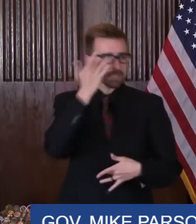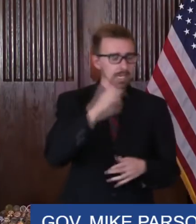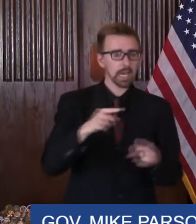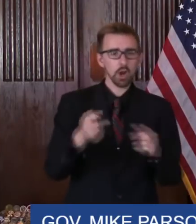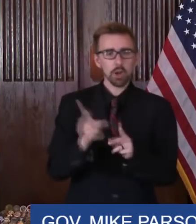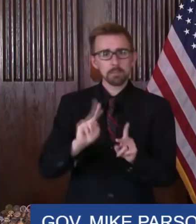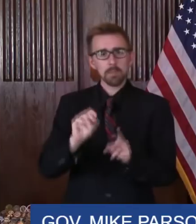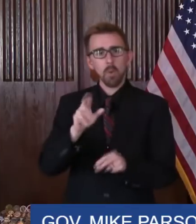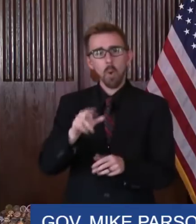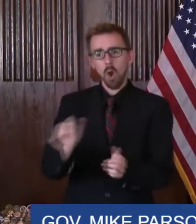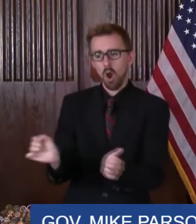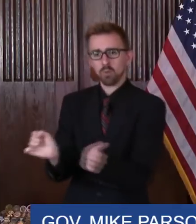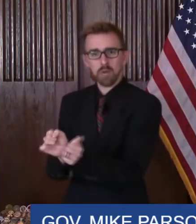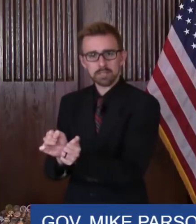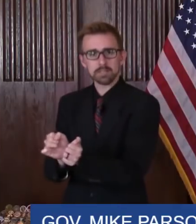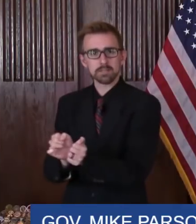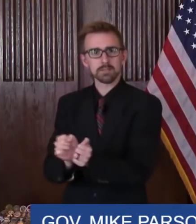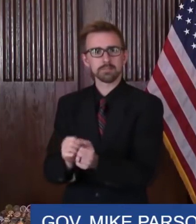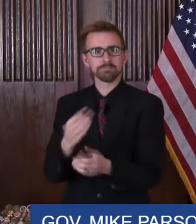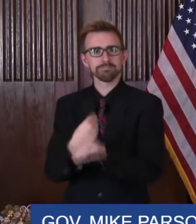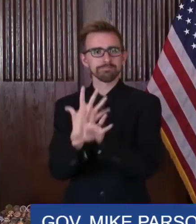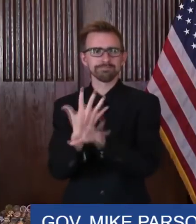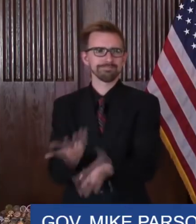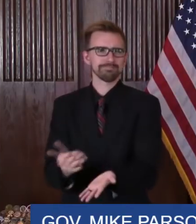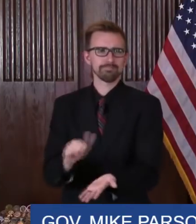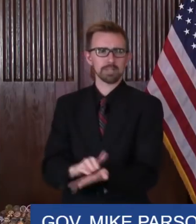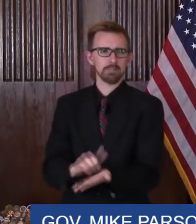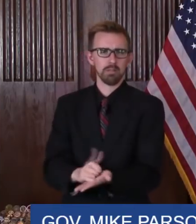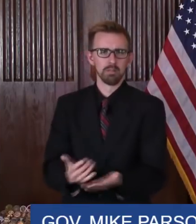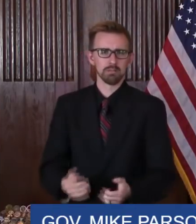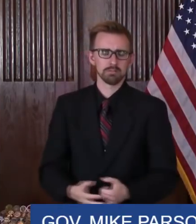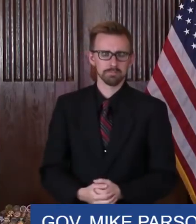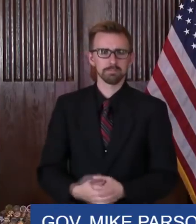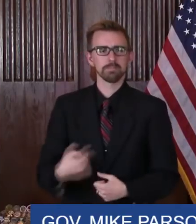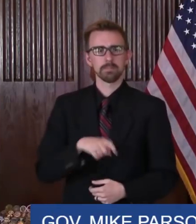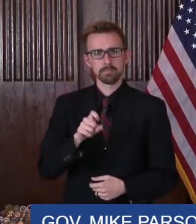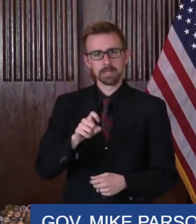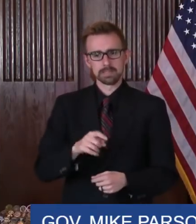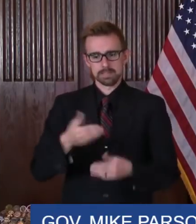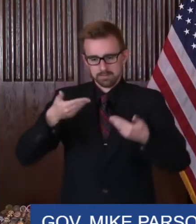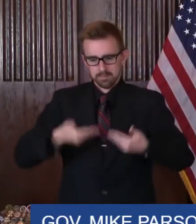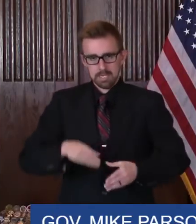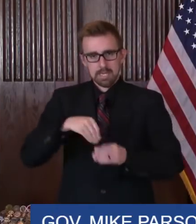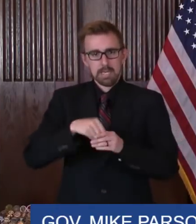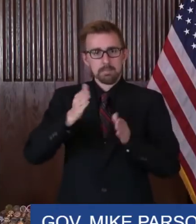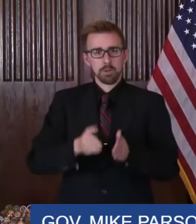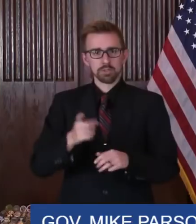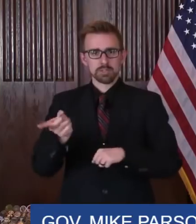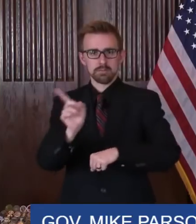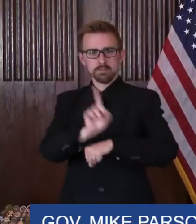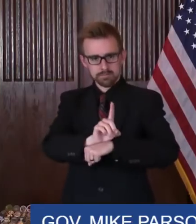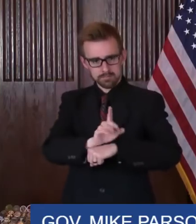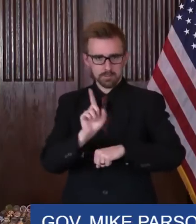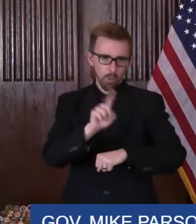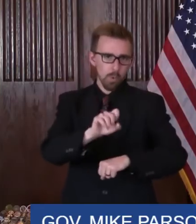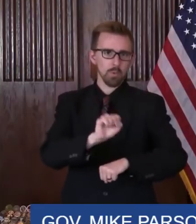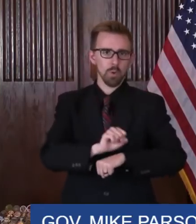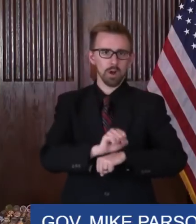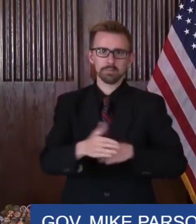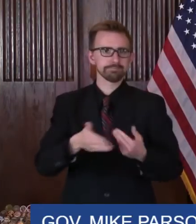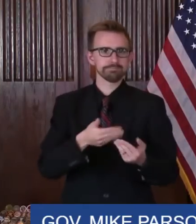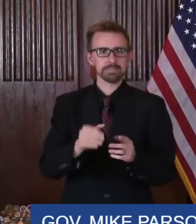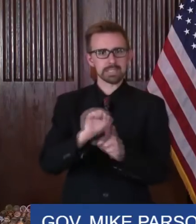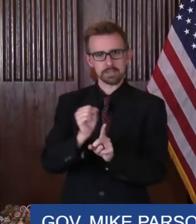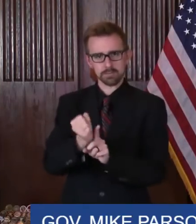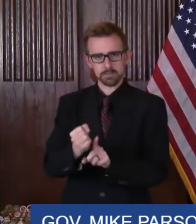or arrest a dangerous suspect remotely. We must show up to work regardless of any circumstance. The